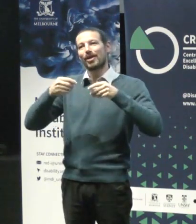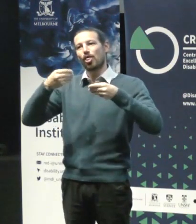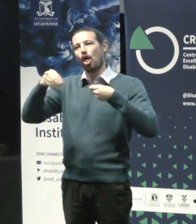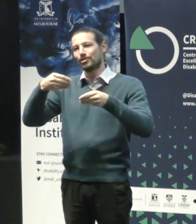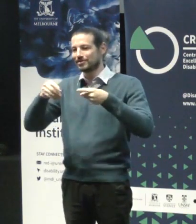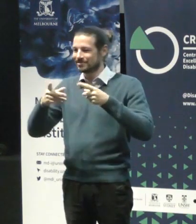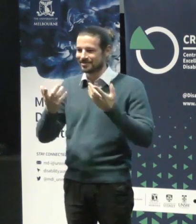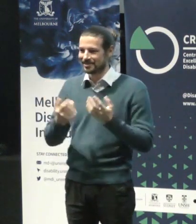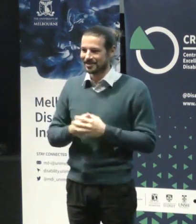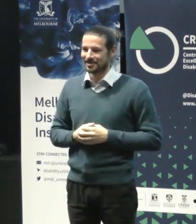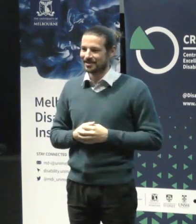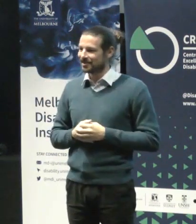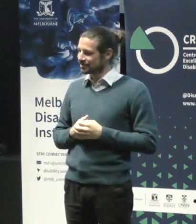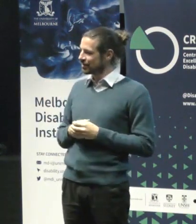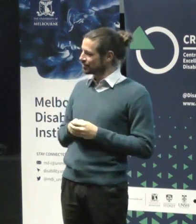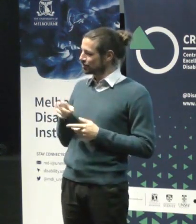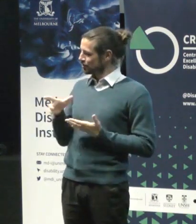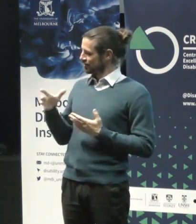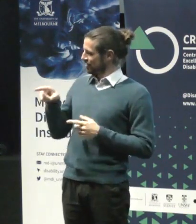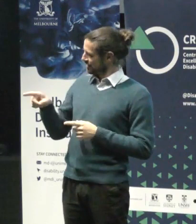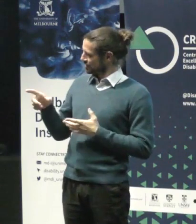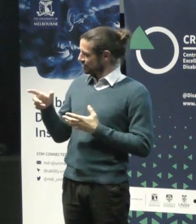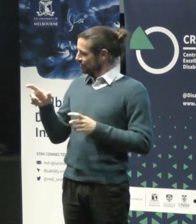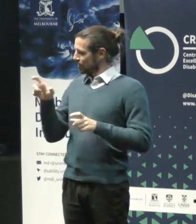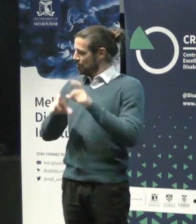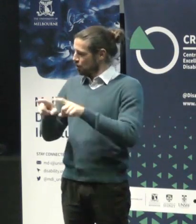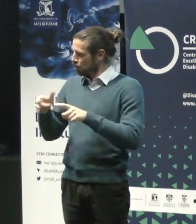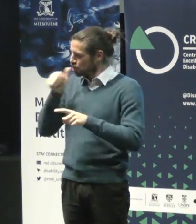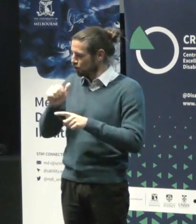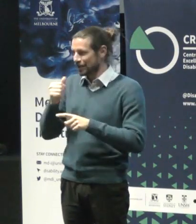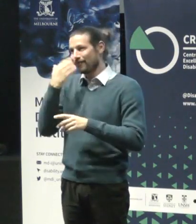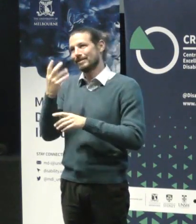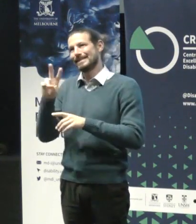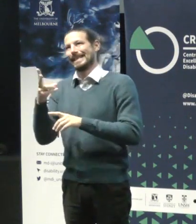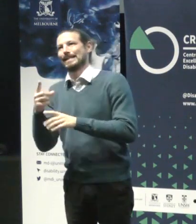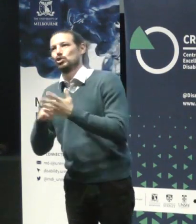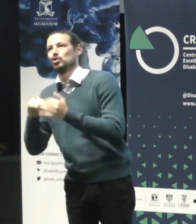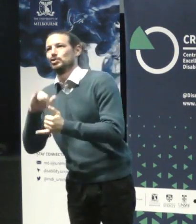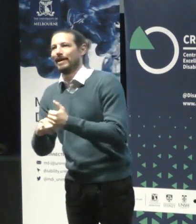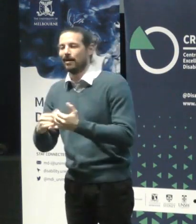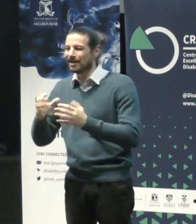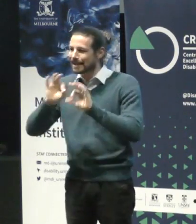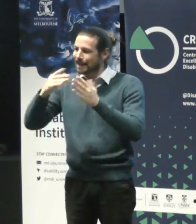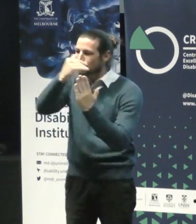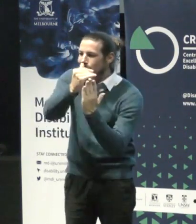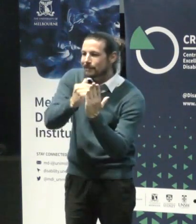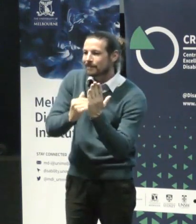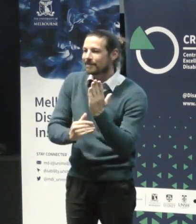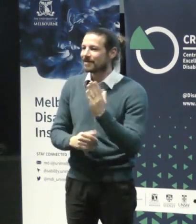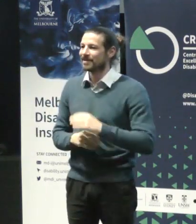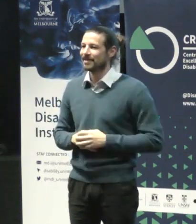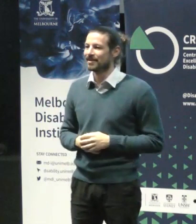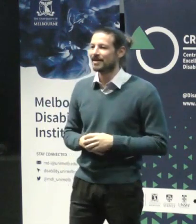this cleaning product on alternate Tuesdays. Well, better to say it, and then you might say, well, actually, I'm not sure